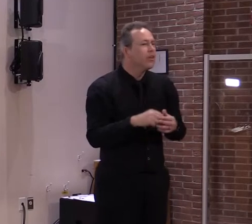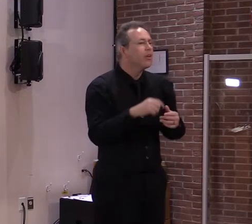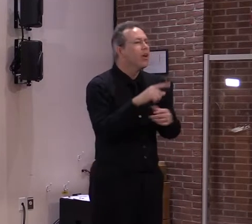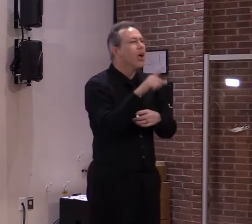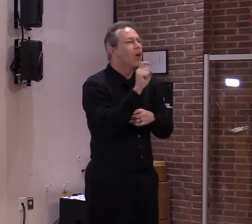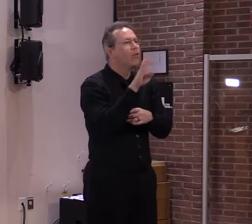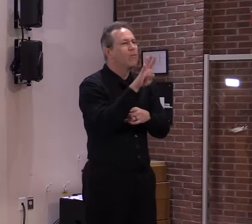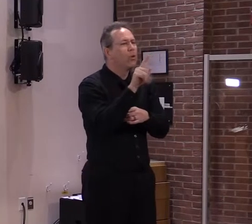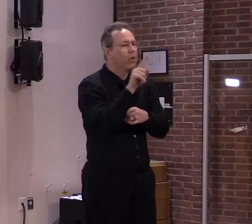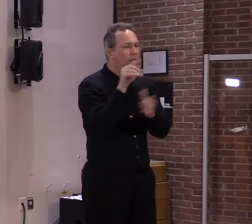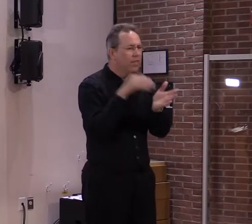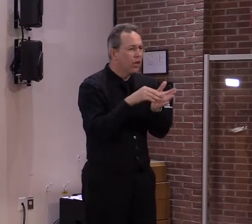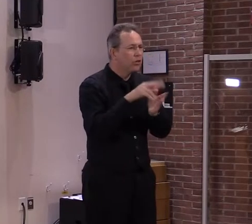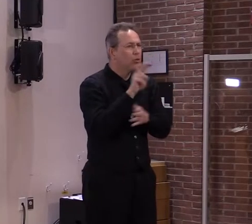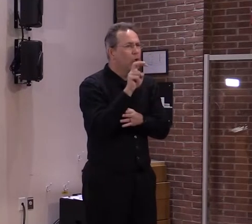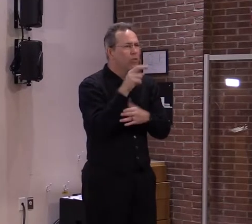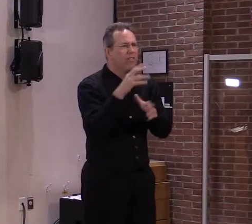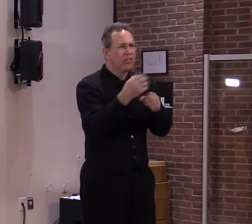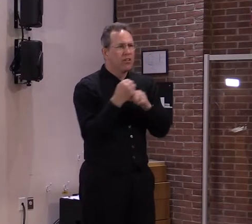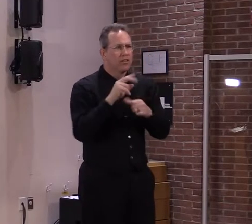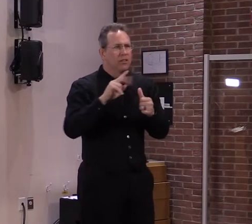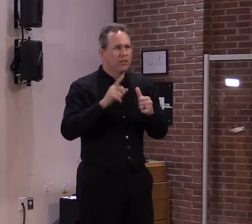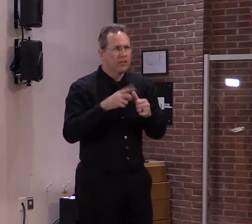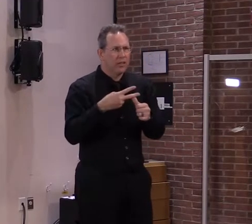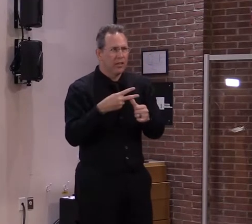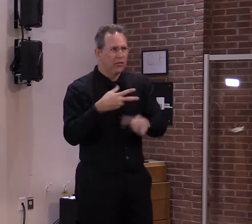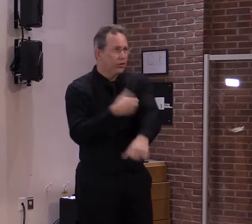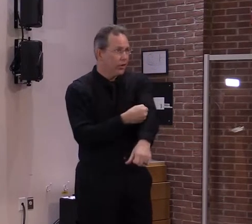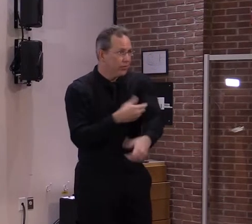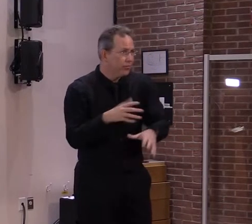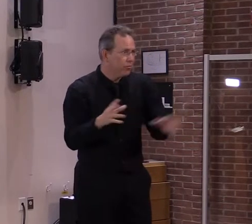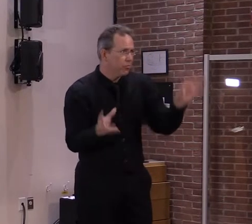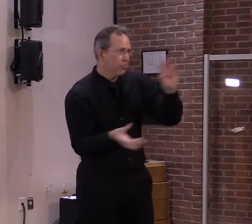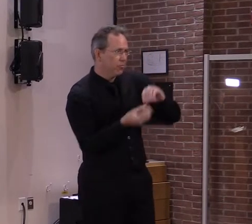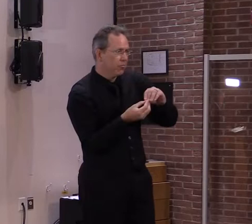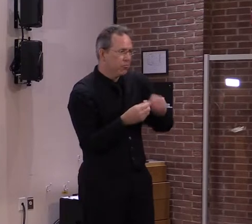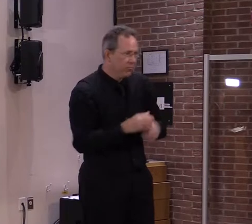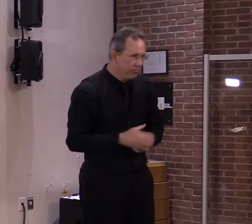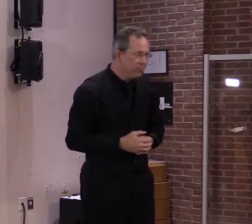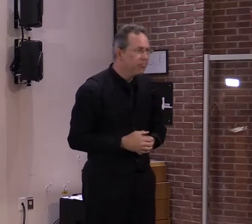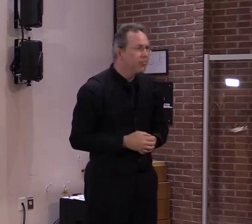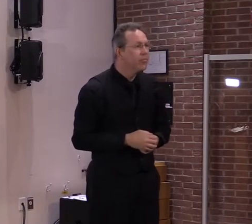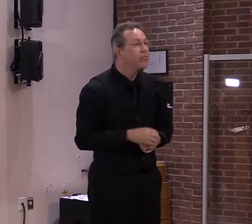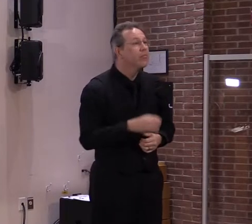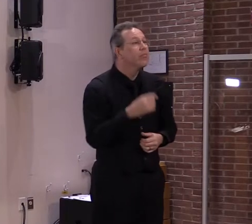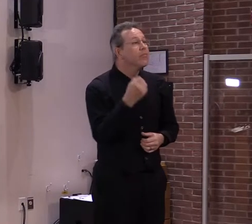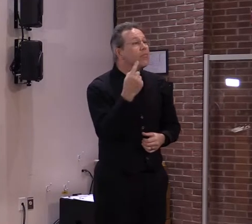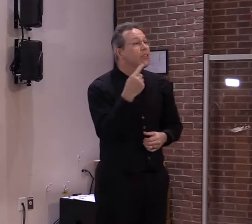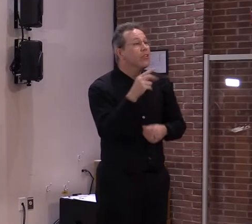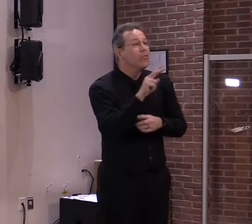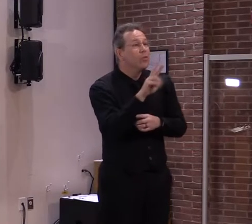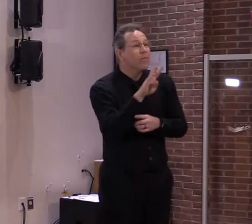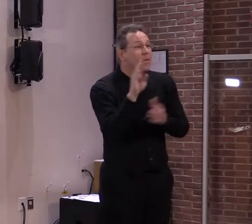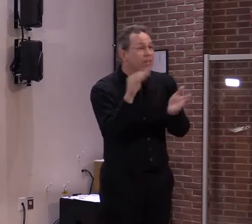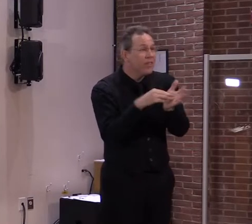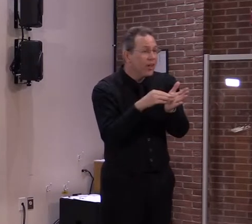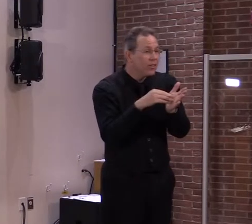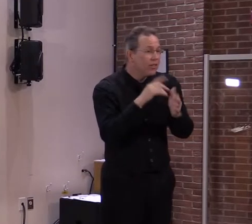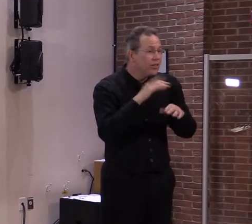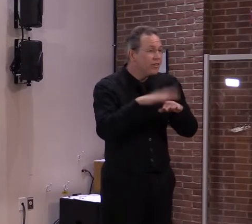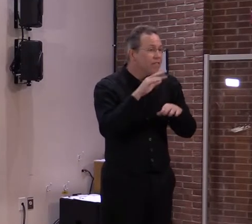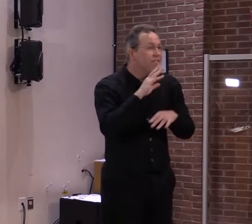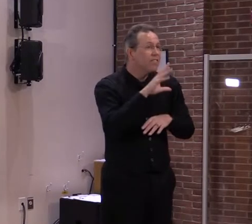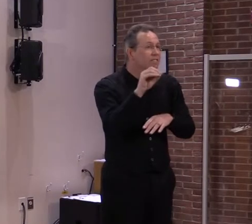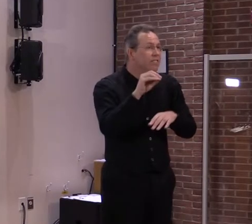141,200 have received their first and last doses. And 24,000 Vermonters age 50 to 59, remember that